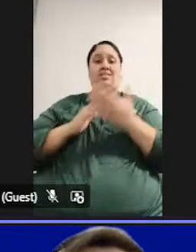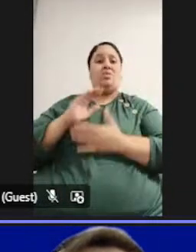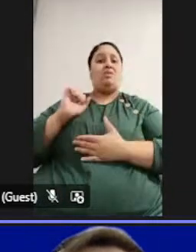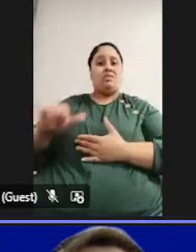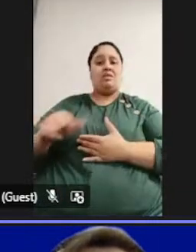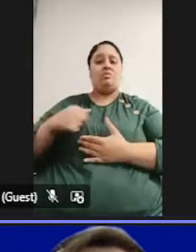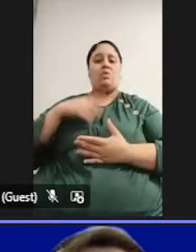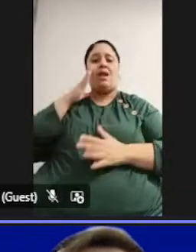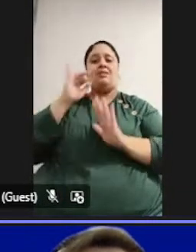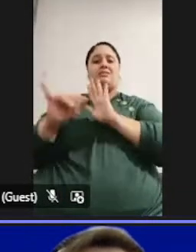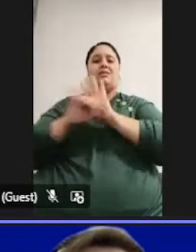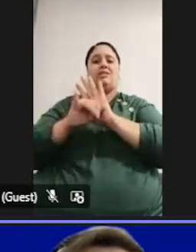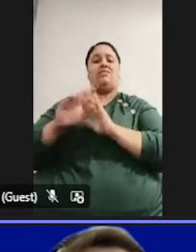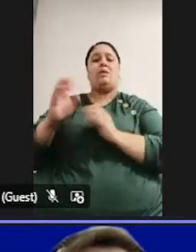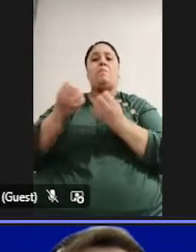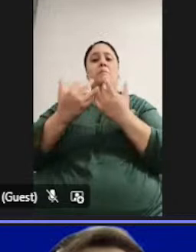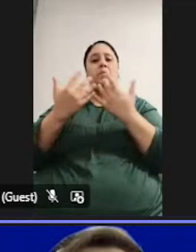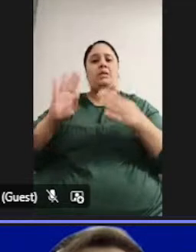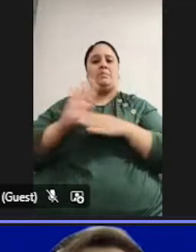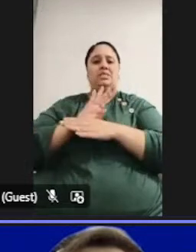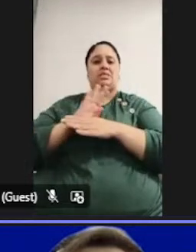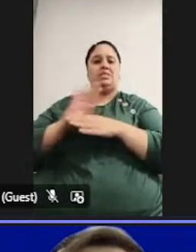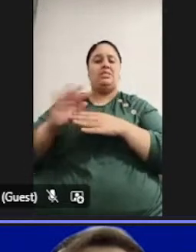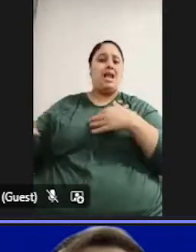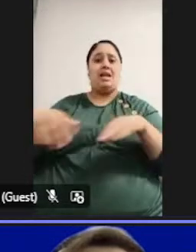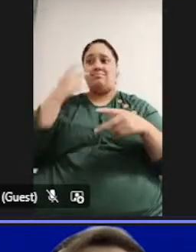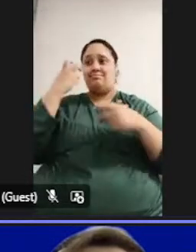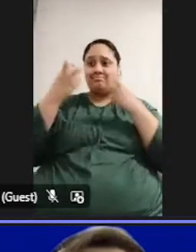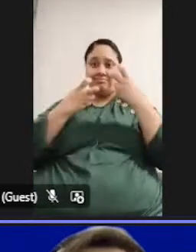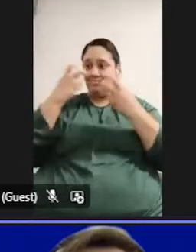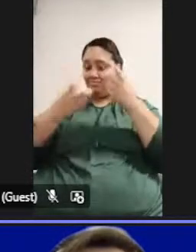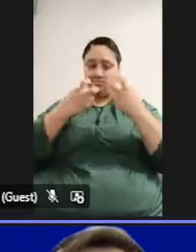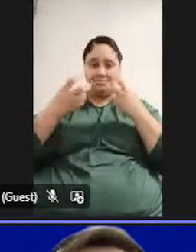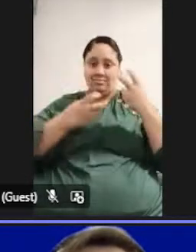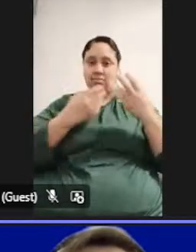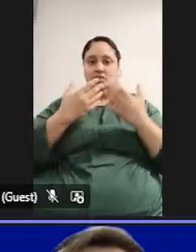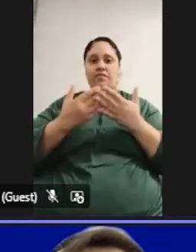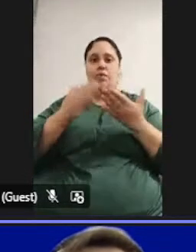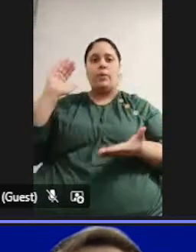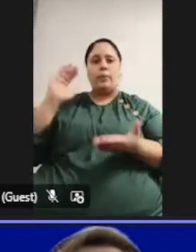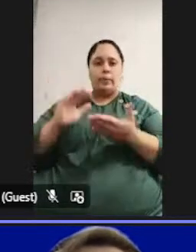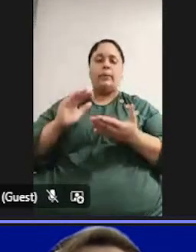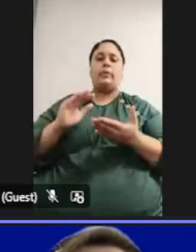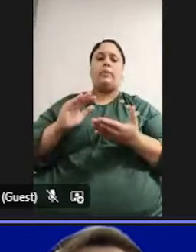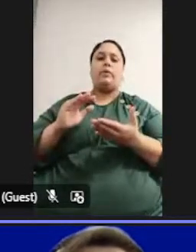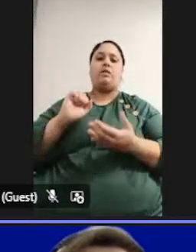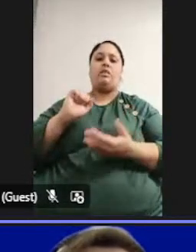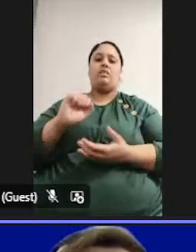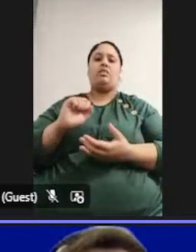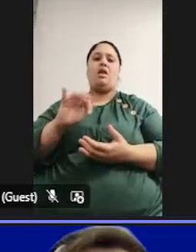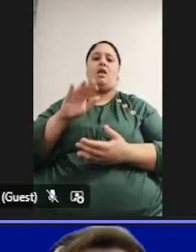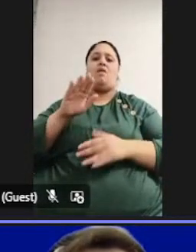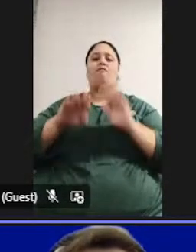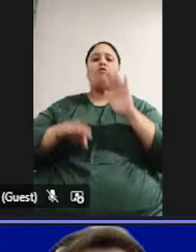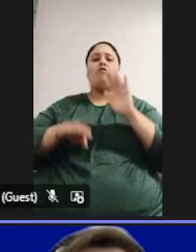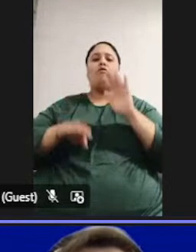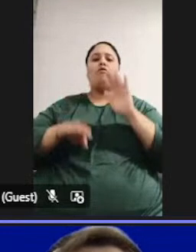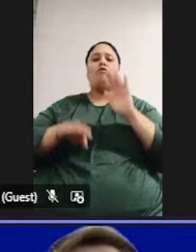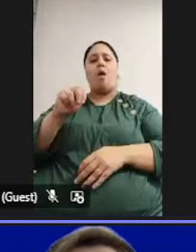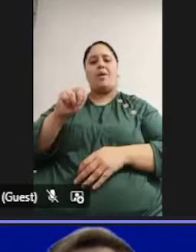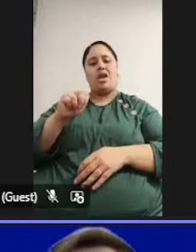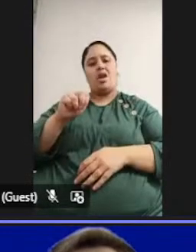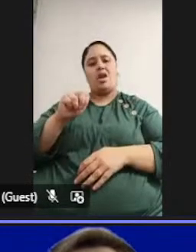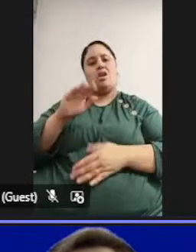of businesses are actively looking and needing to look at reducing their carbon footprint, whether that be because they're part of a multinational